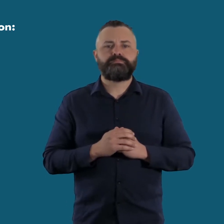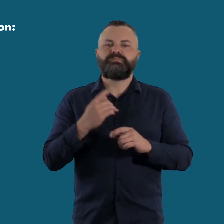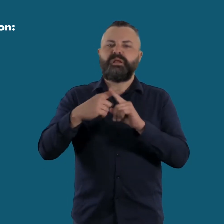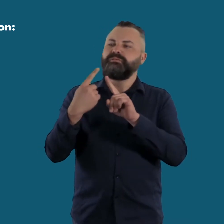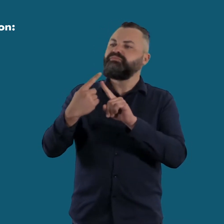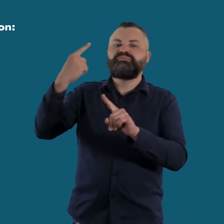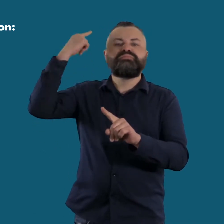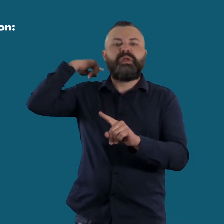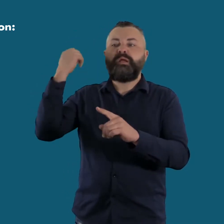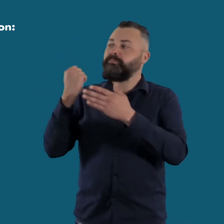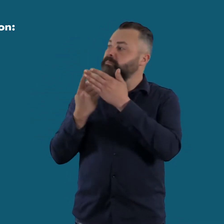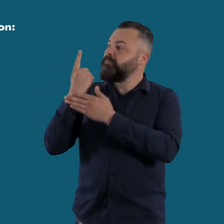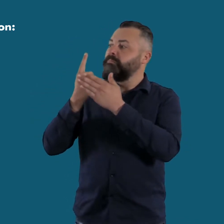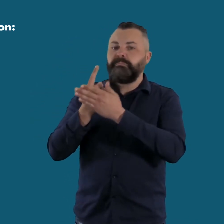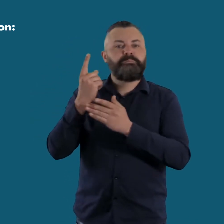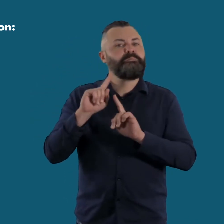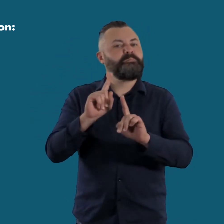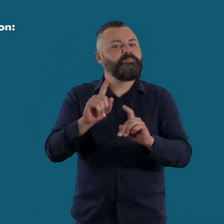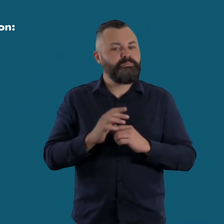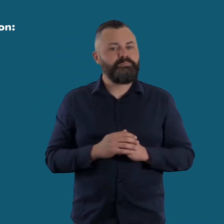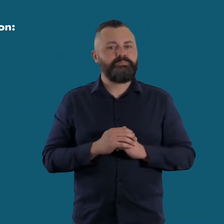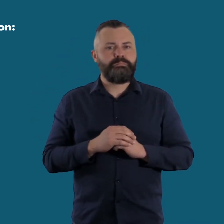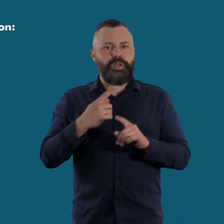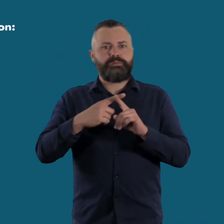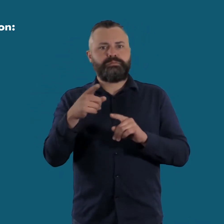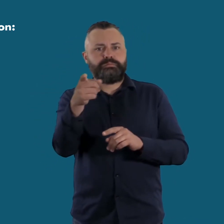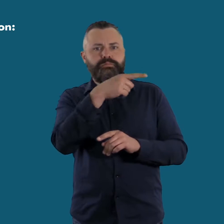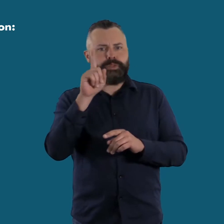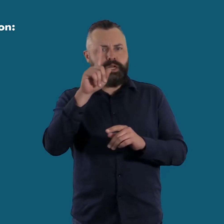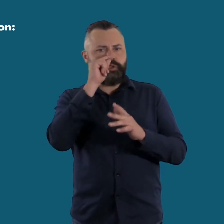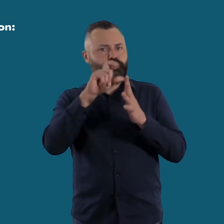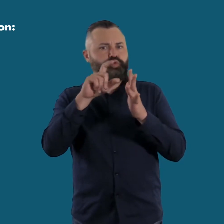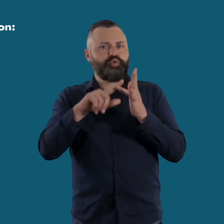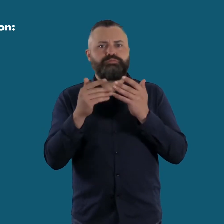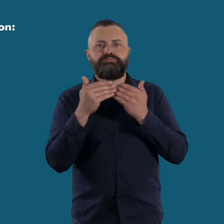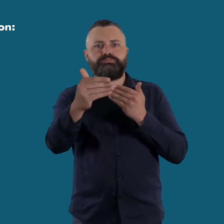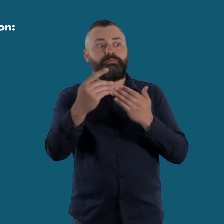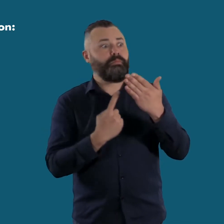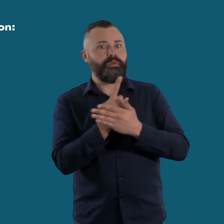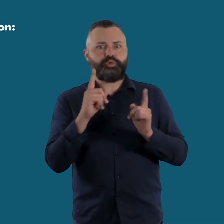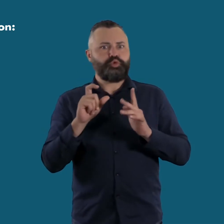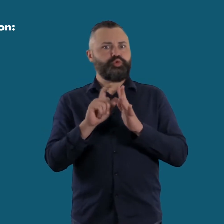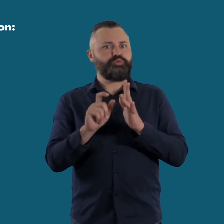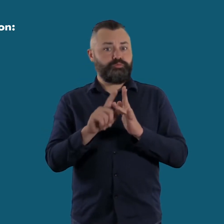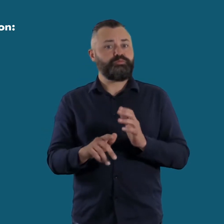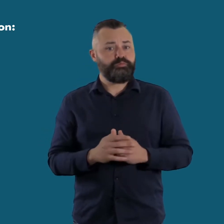flood. I'll describe a brief history of storms and floods. I'll explain what you can do in the event of a storm and/or